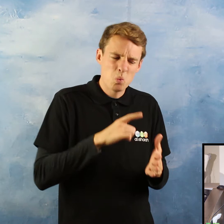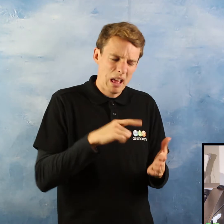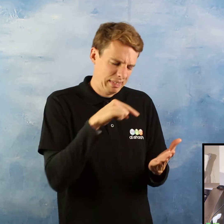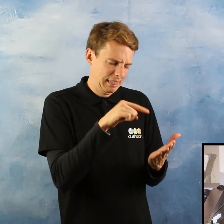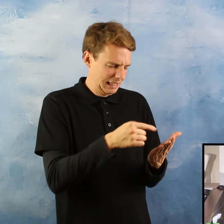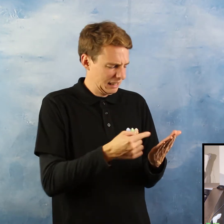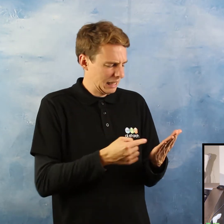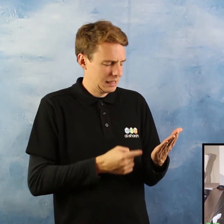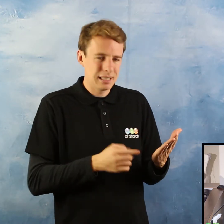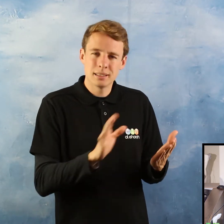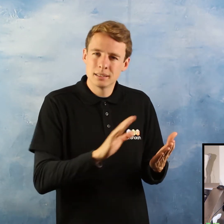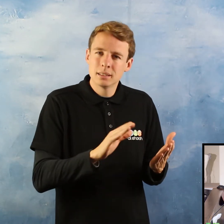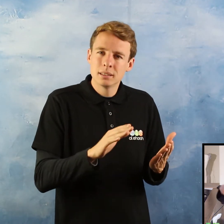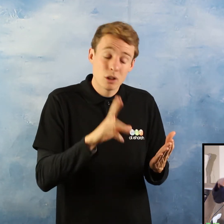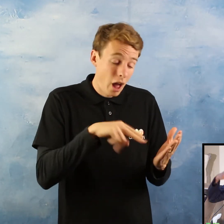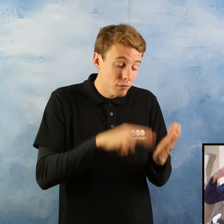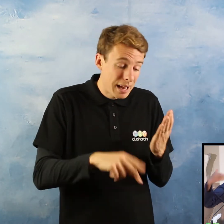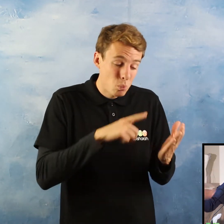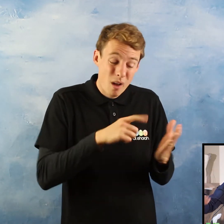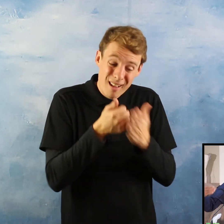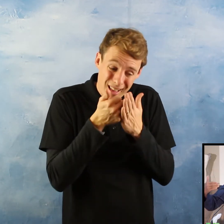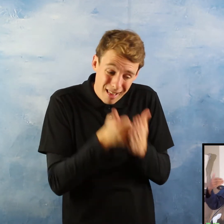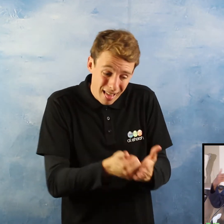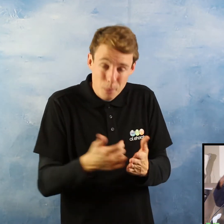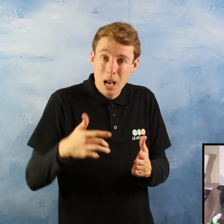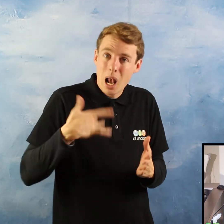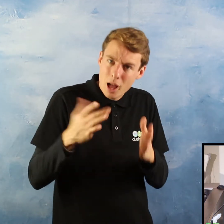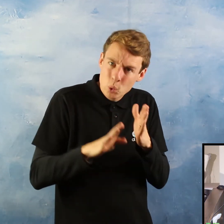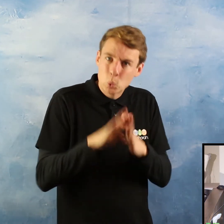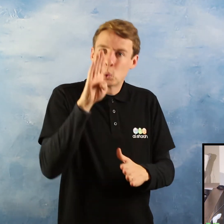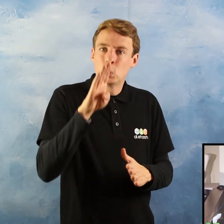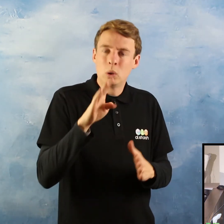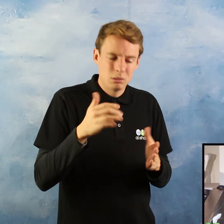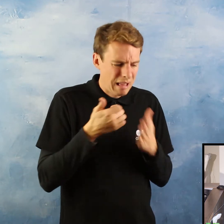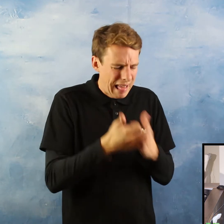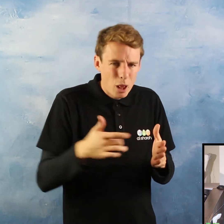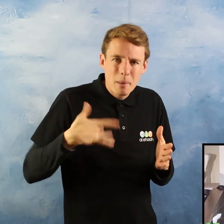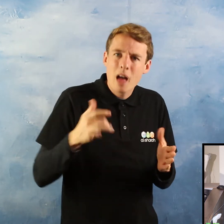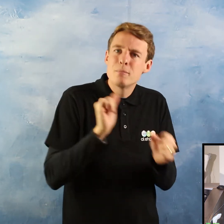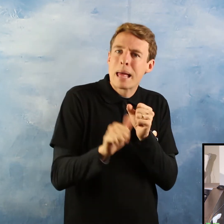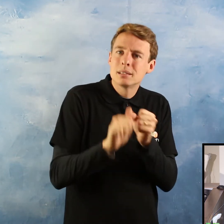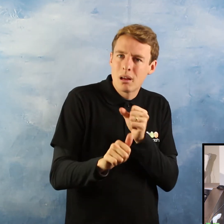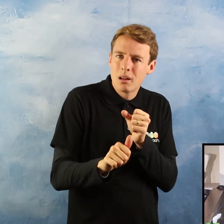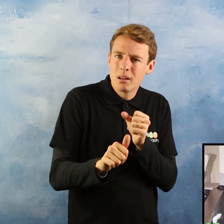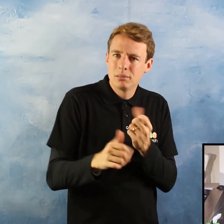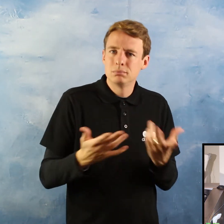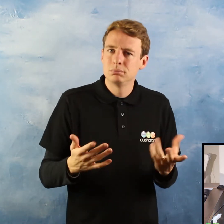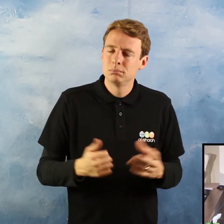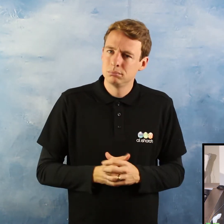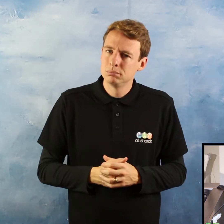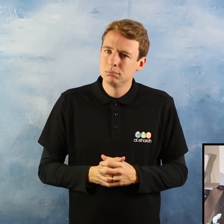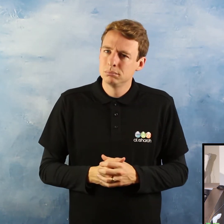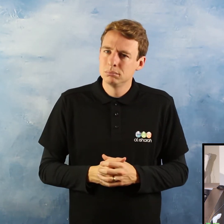progress, to help you to do better in life, to help you to live a good